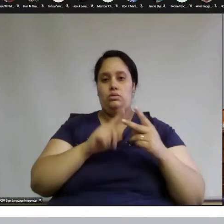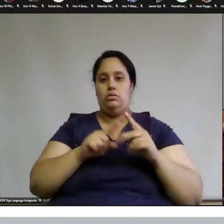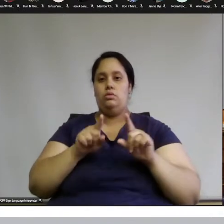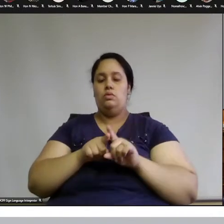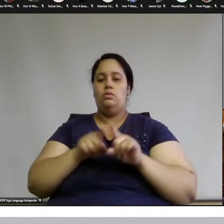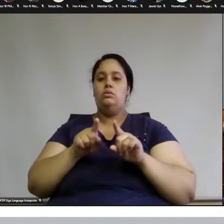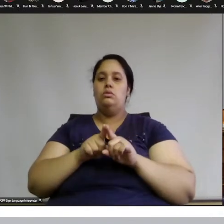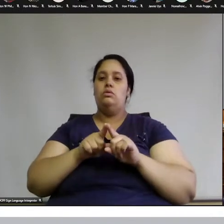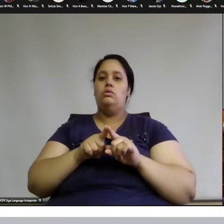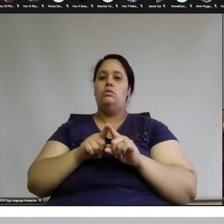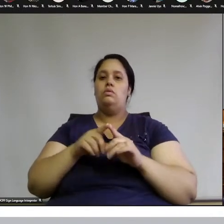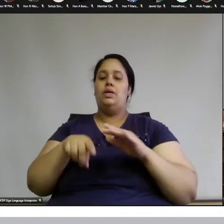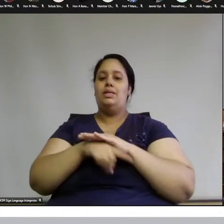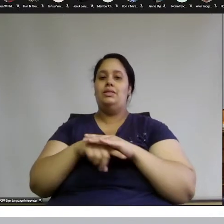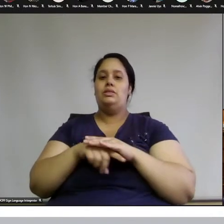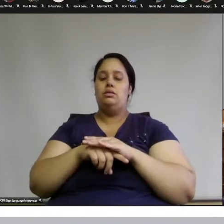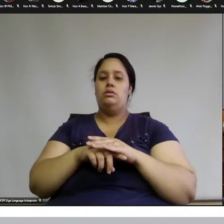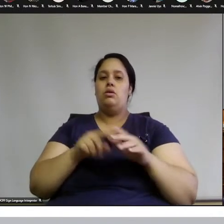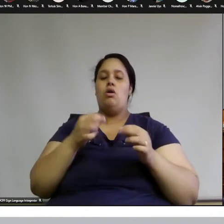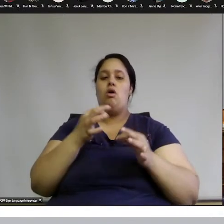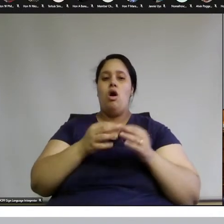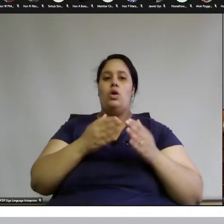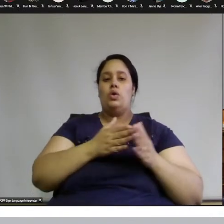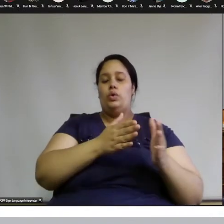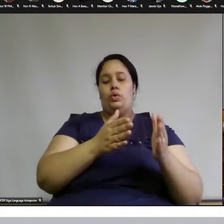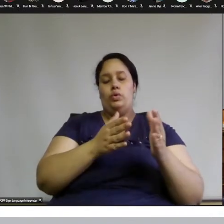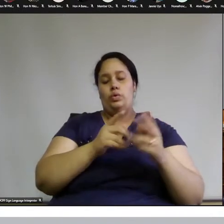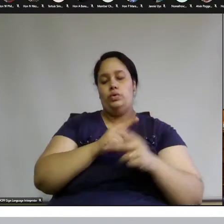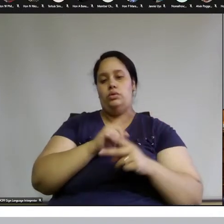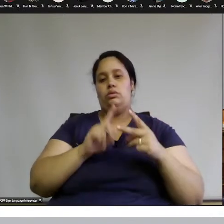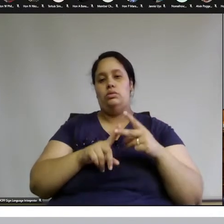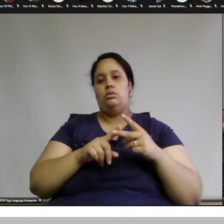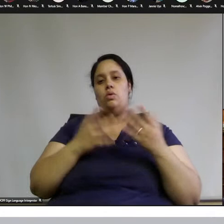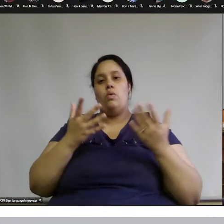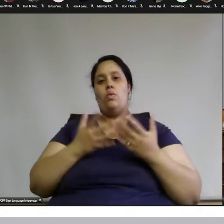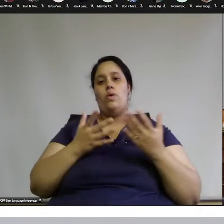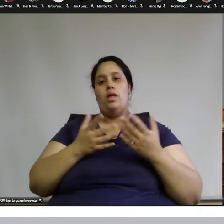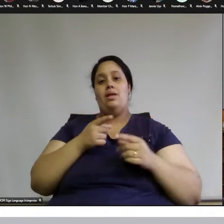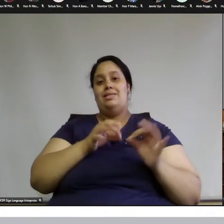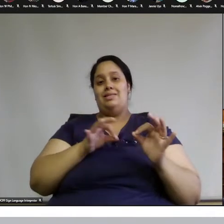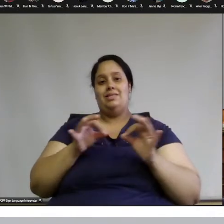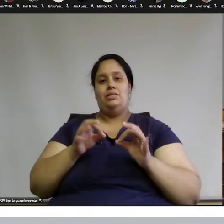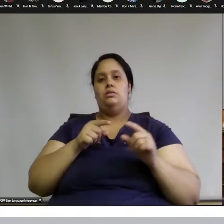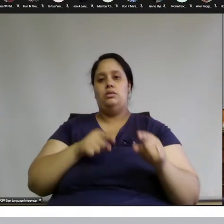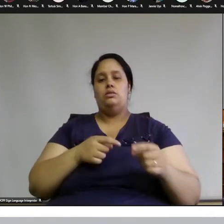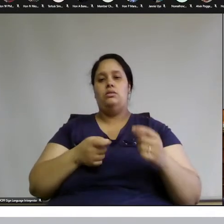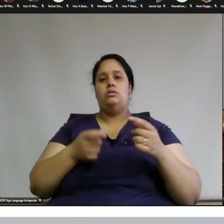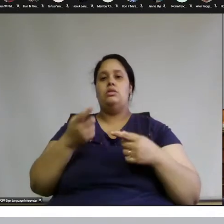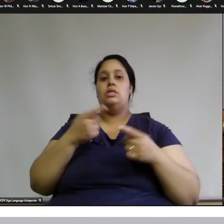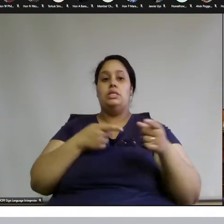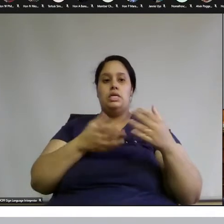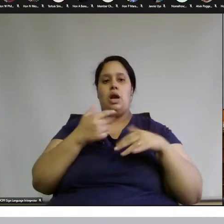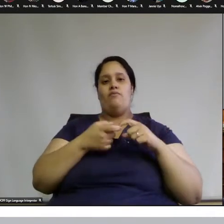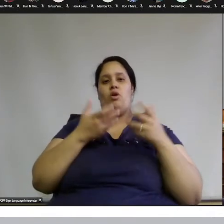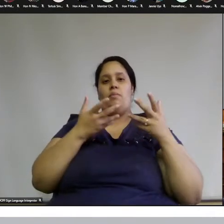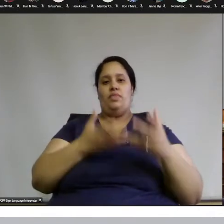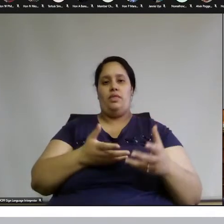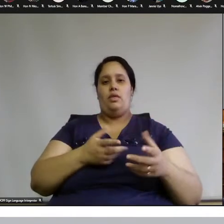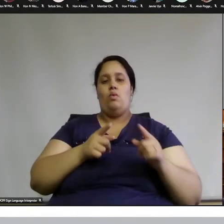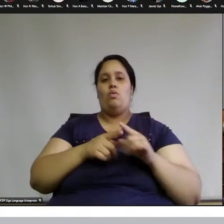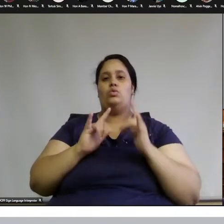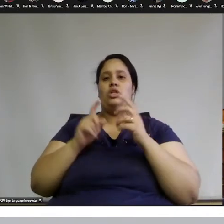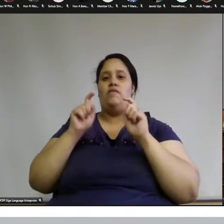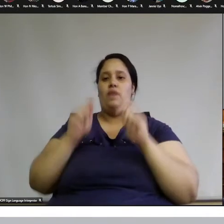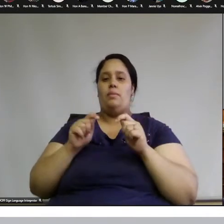the Garden Route District Municipality, where he hails from, and the city of Cape